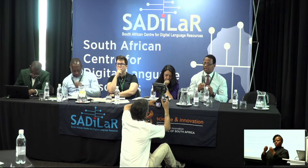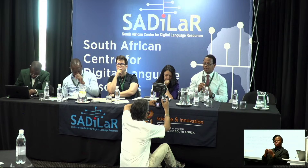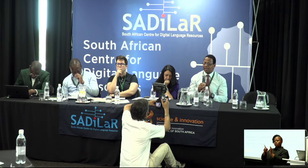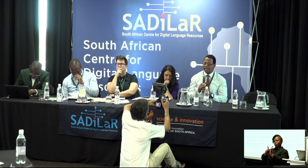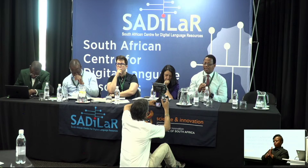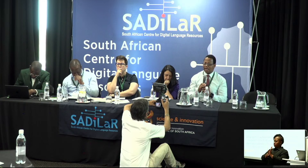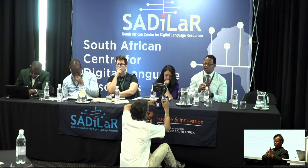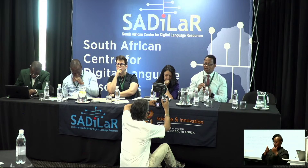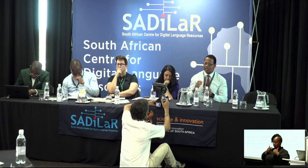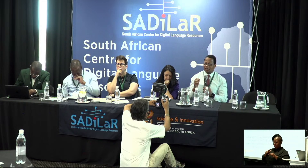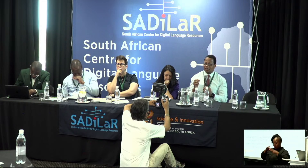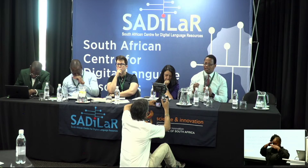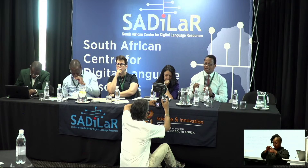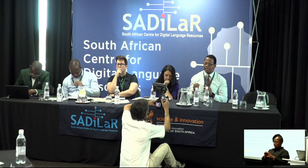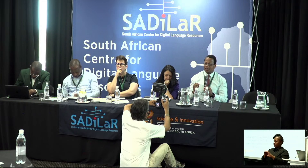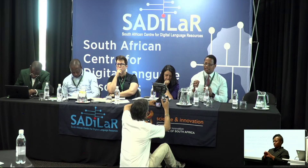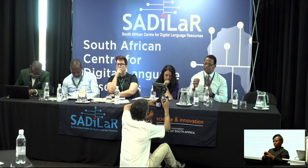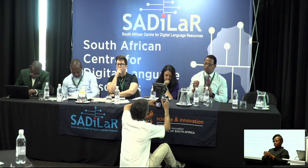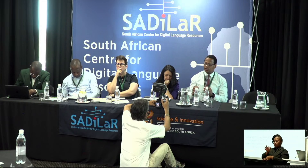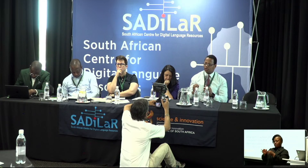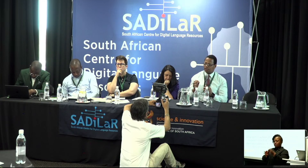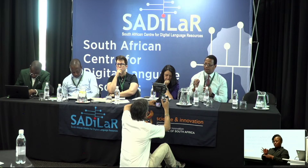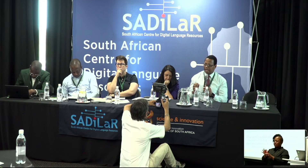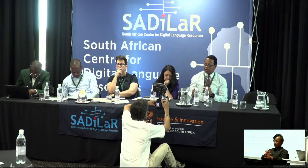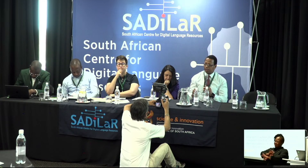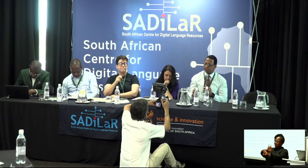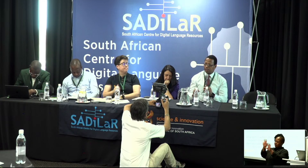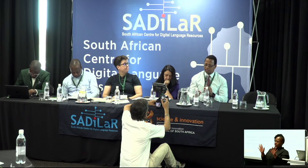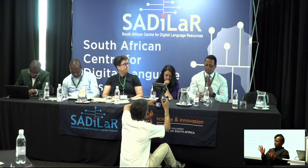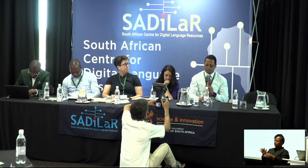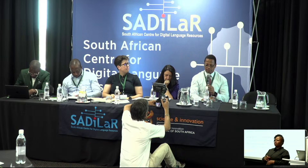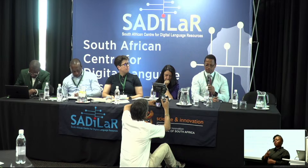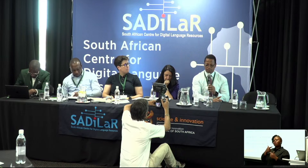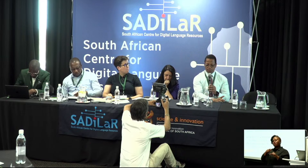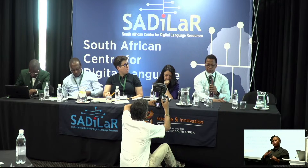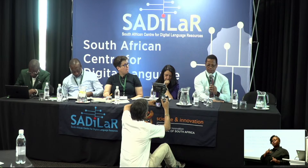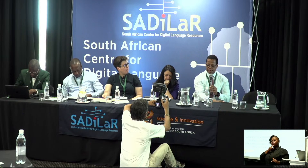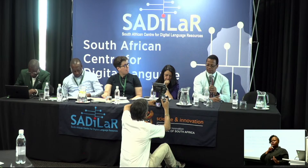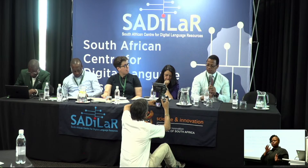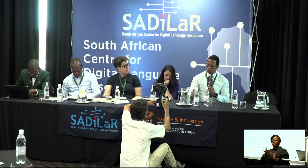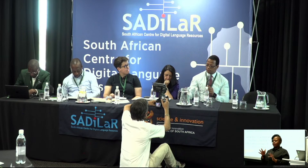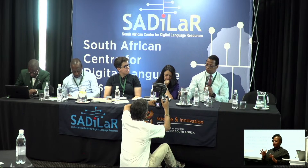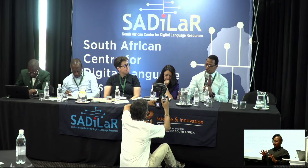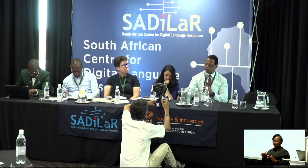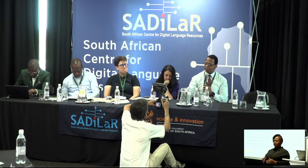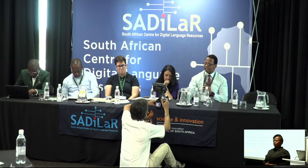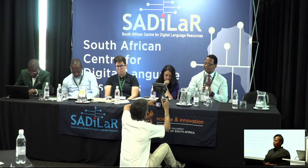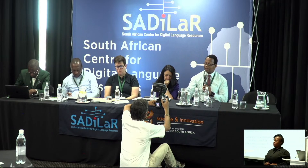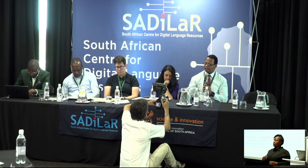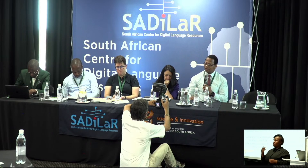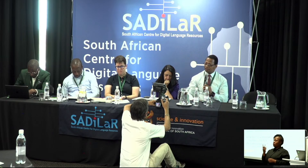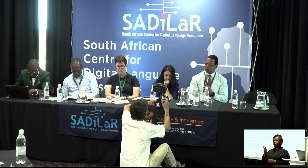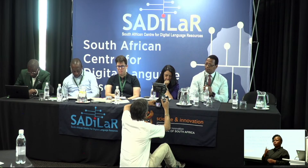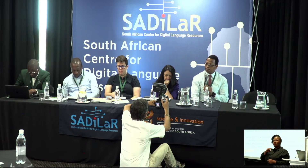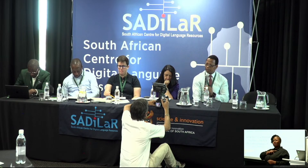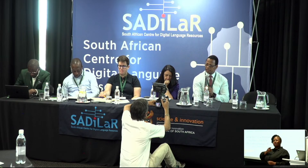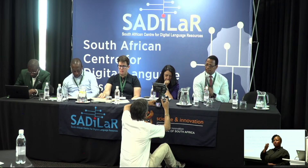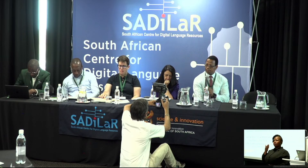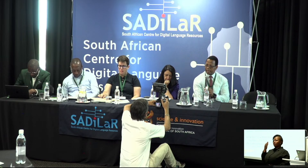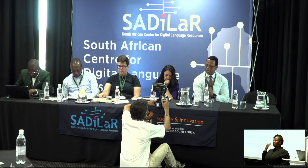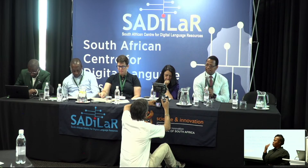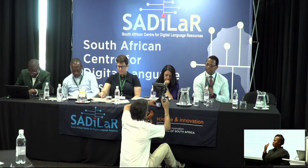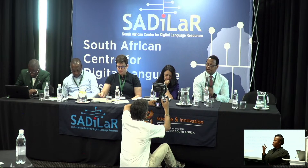policy that actually articulates the use of language from the mundane to the most complex,